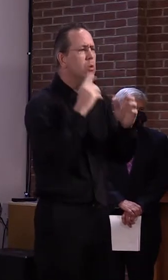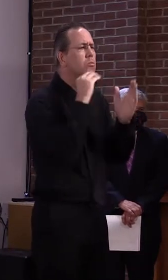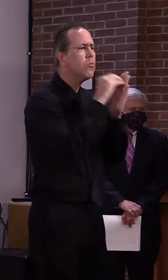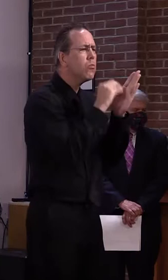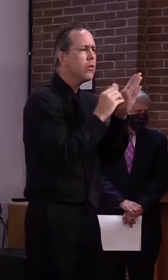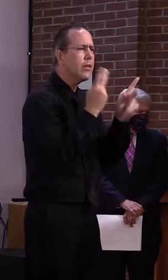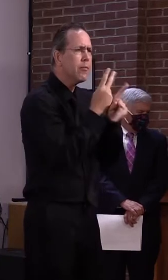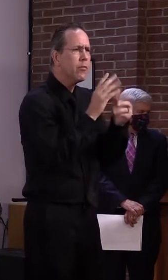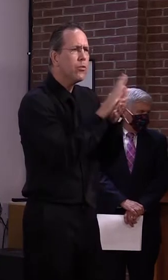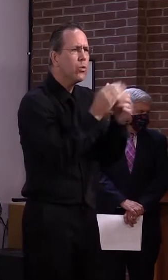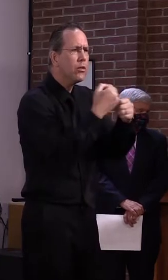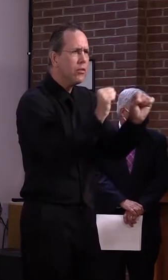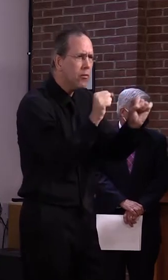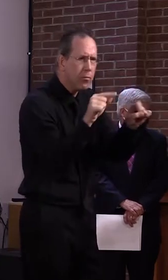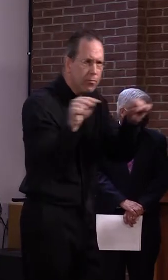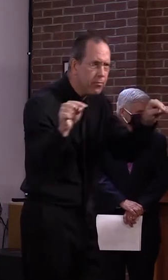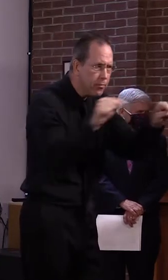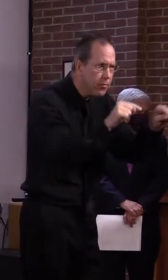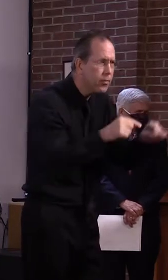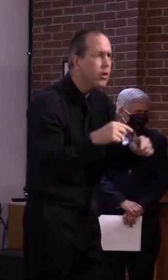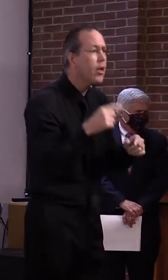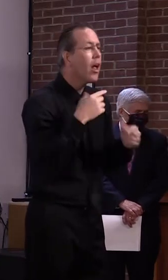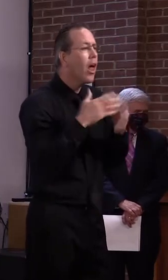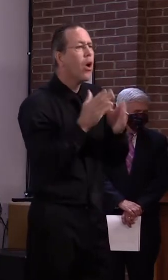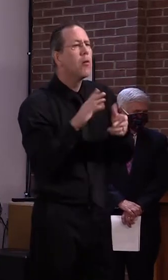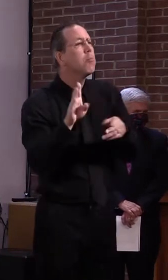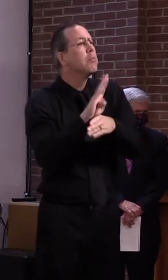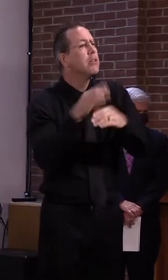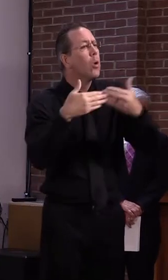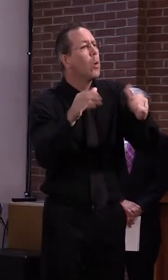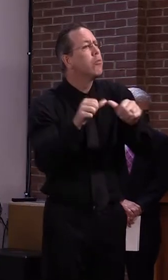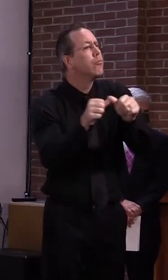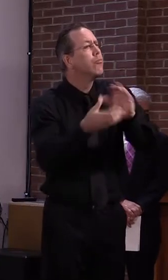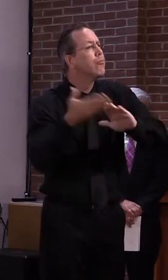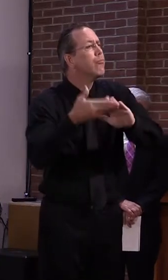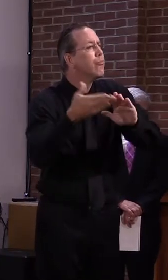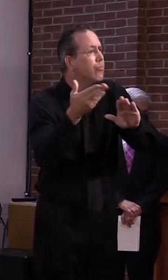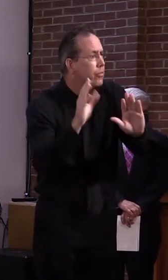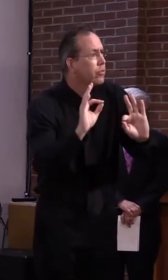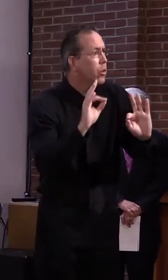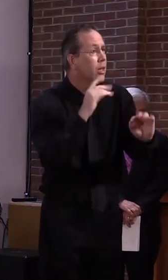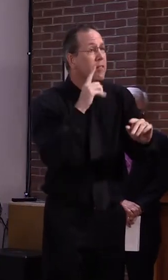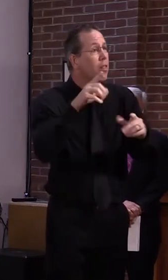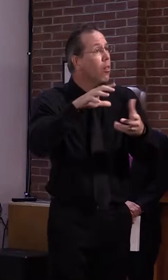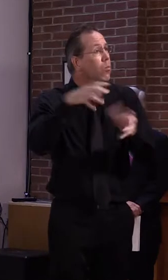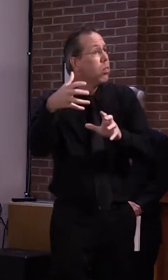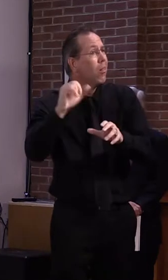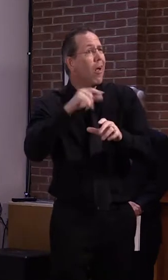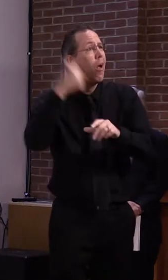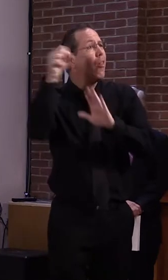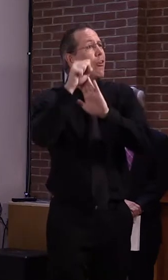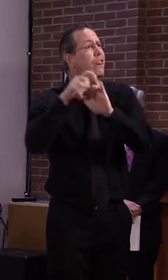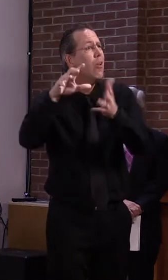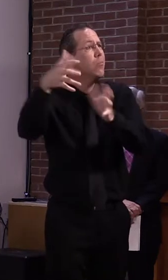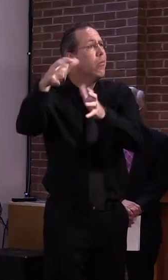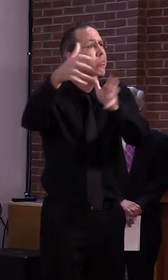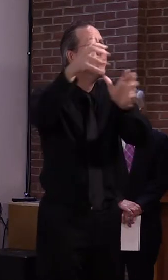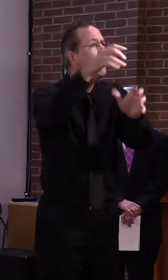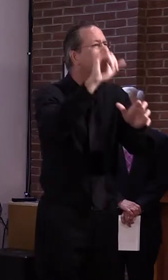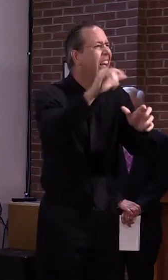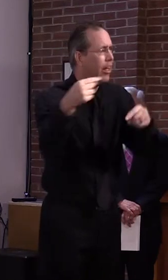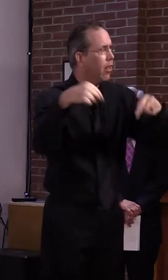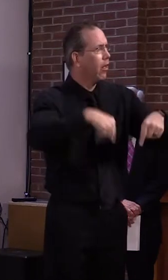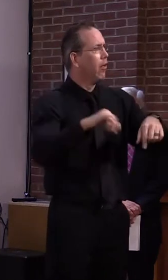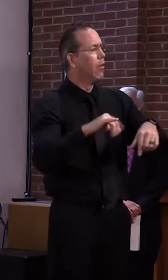to continue to move forward with our economic restart so we don't have to take a step back as other states have had to do.